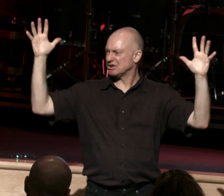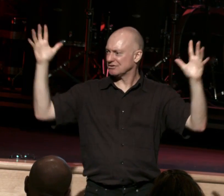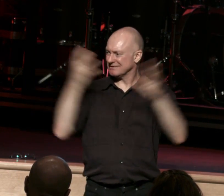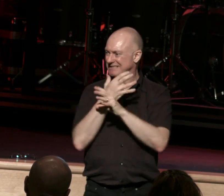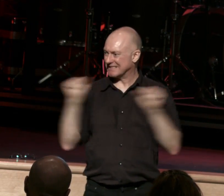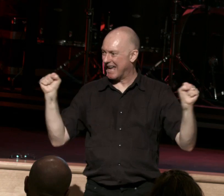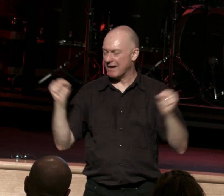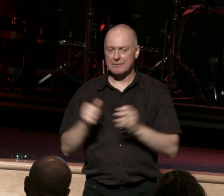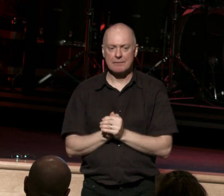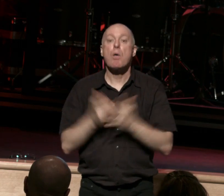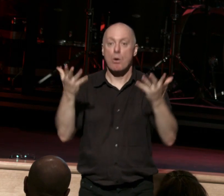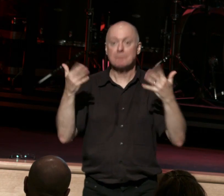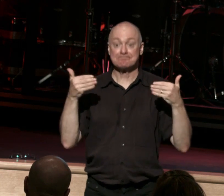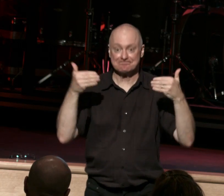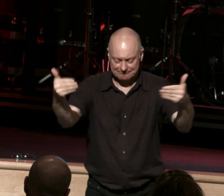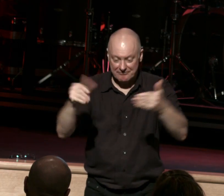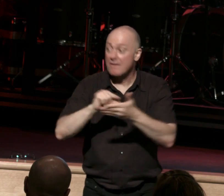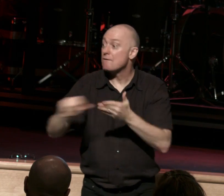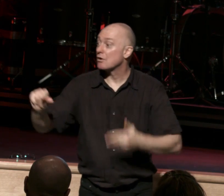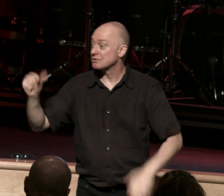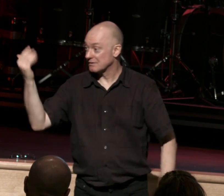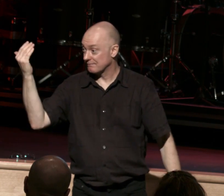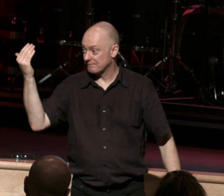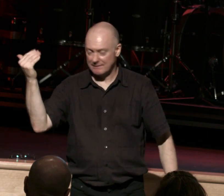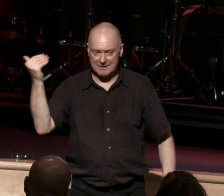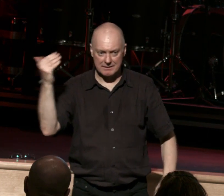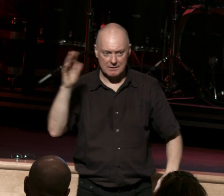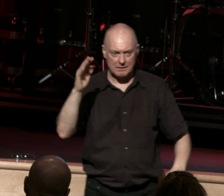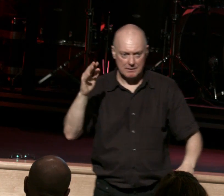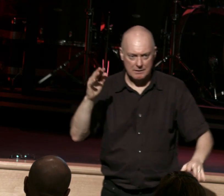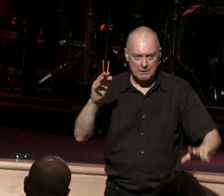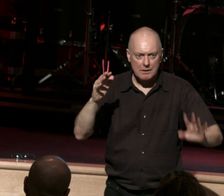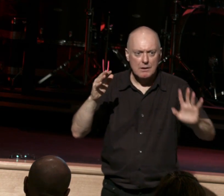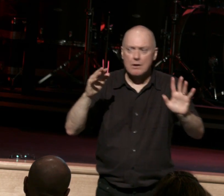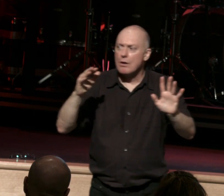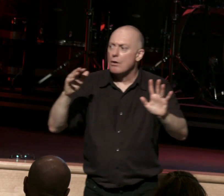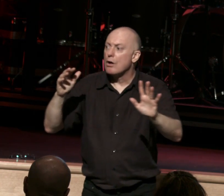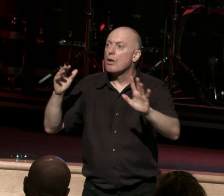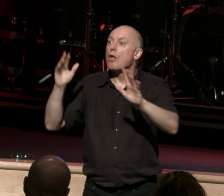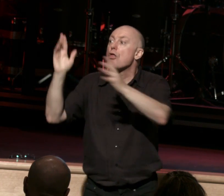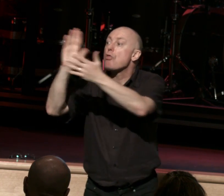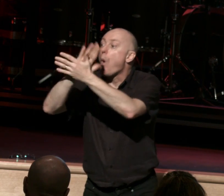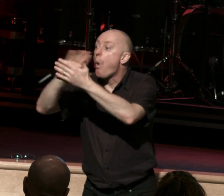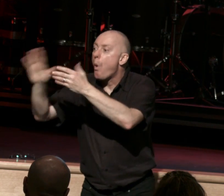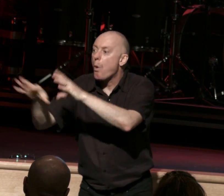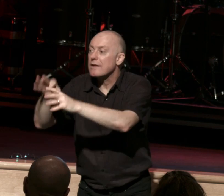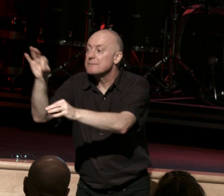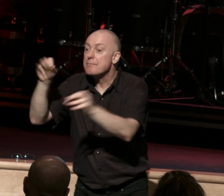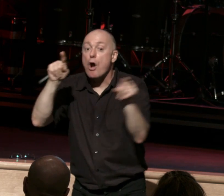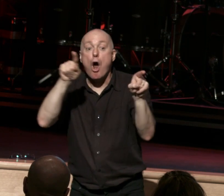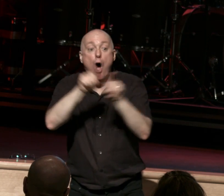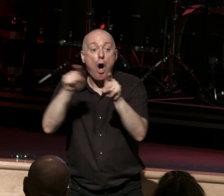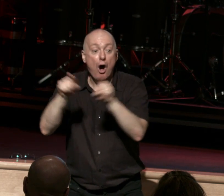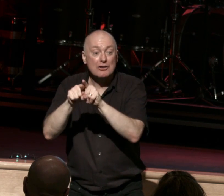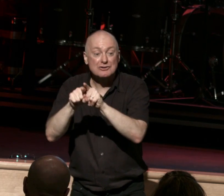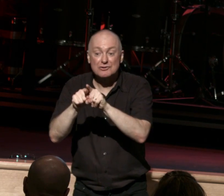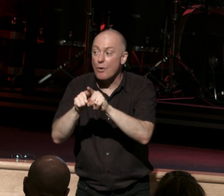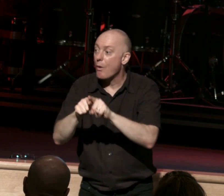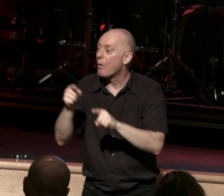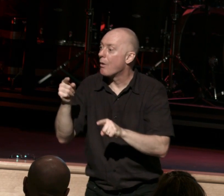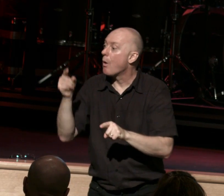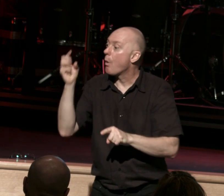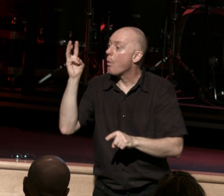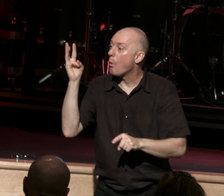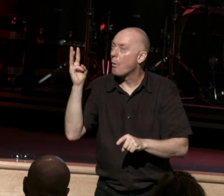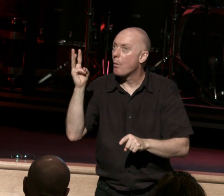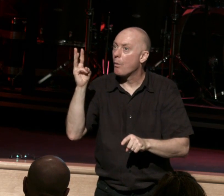Christ. Lest I get too distracted by that, let's keep moving. Verse 15, and let me just say in verse 15, notice, and the Holy Spirit also bears witness